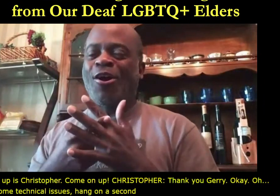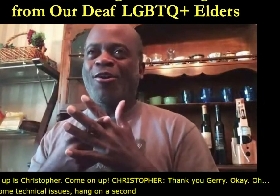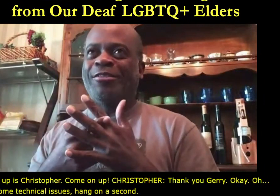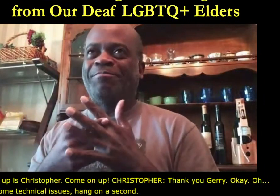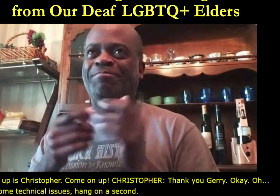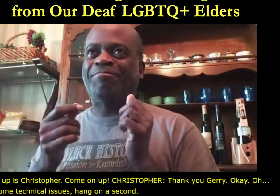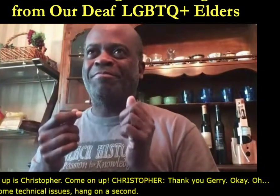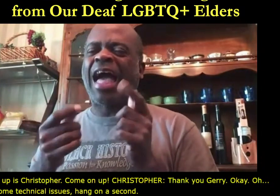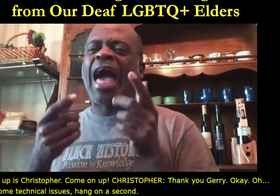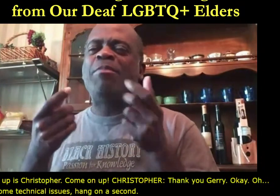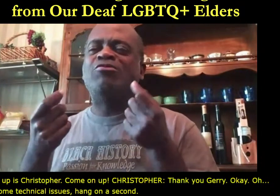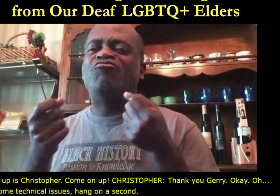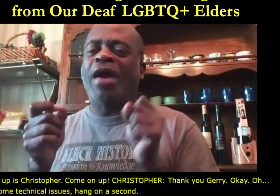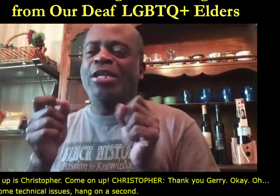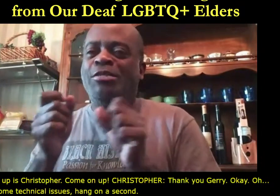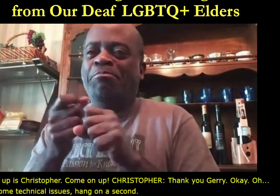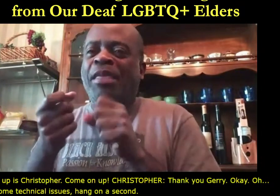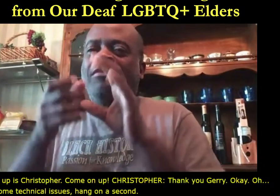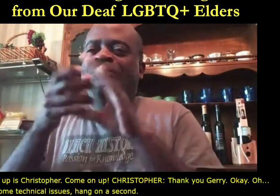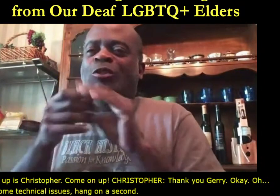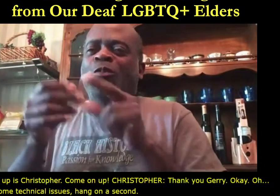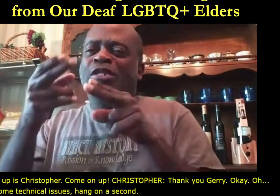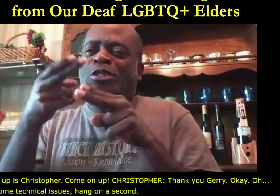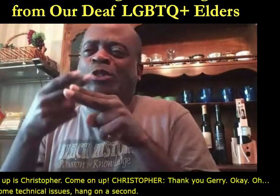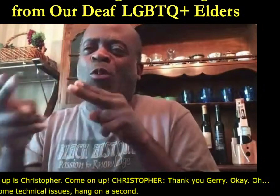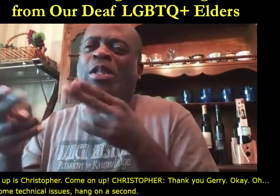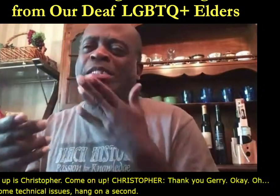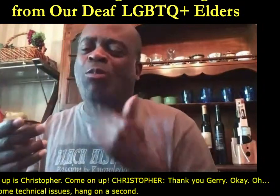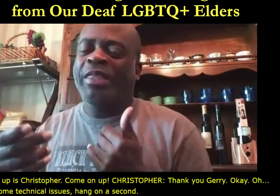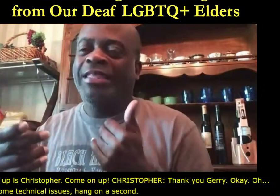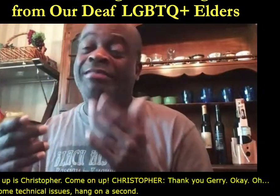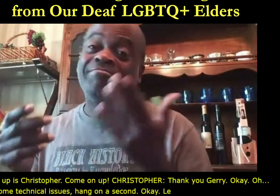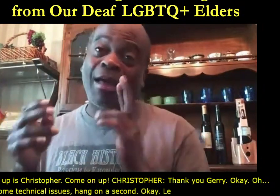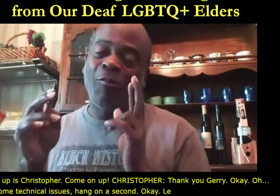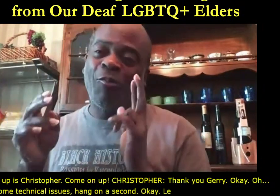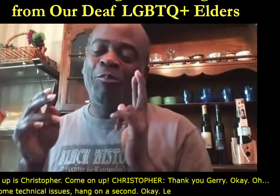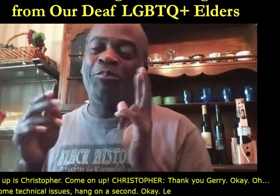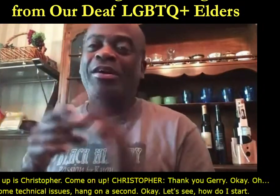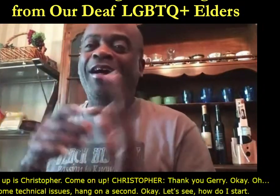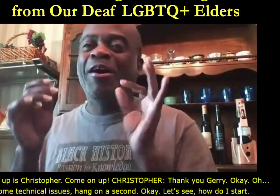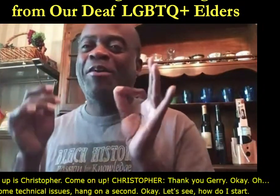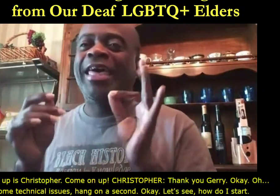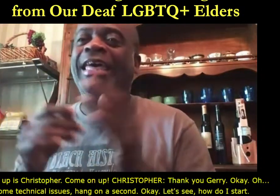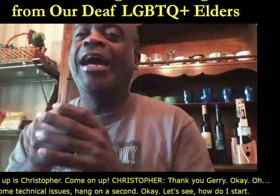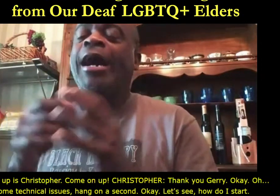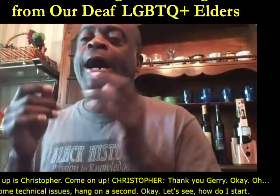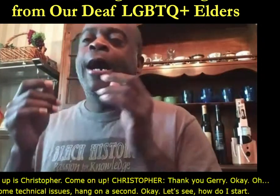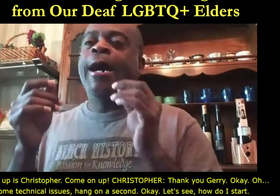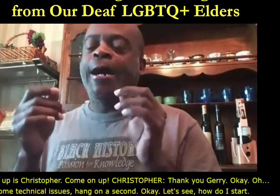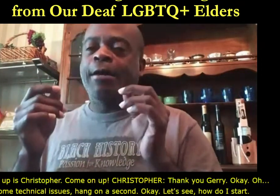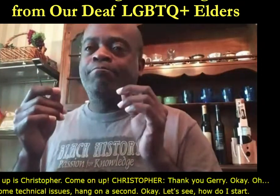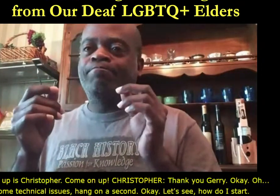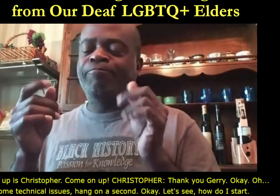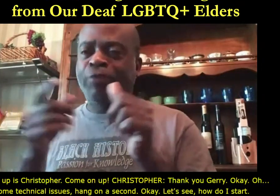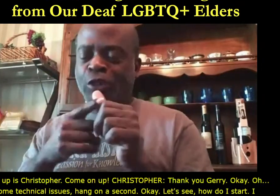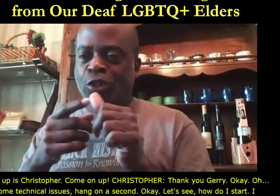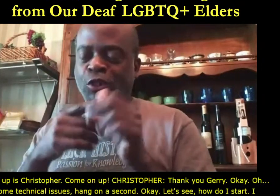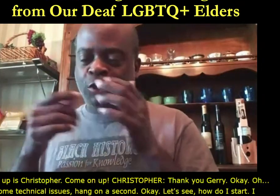let's see how did how do i start i'll try to make my story short and sweet but we'll see